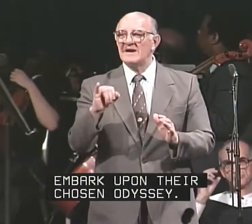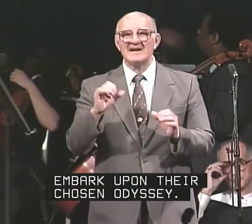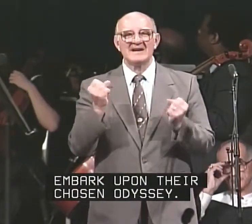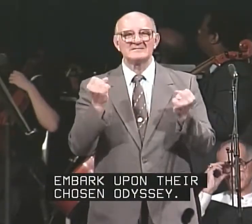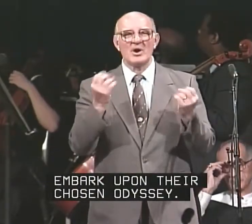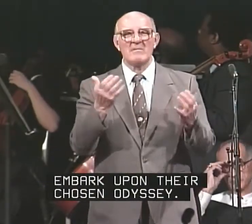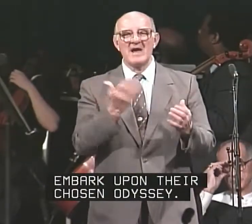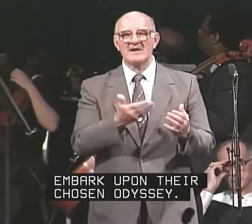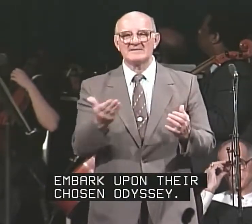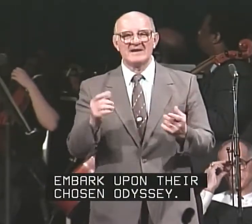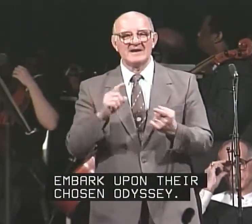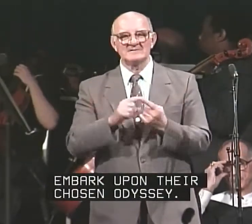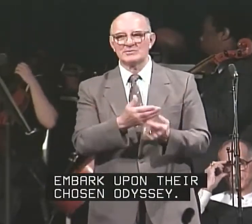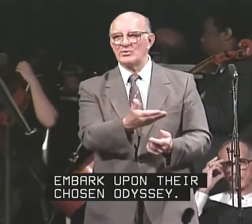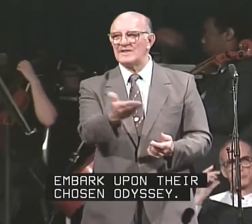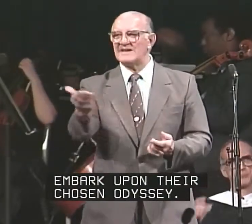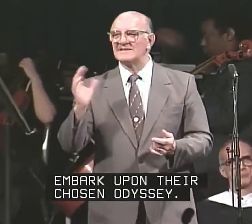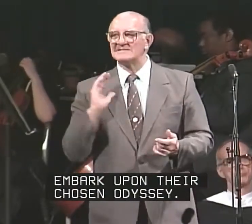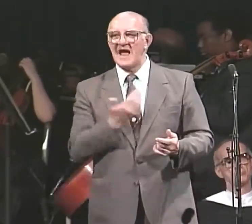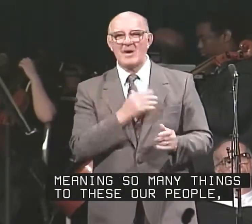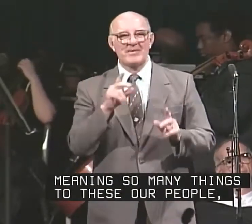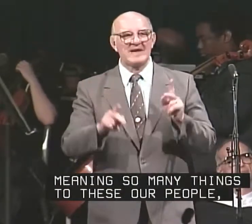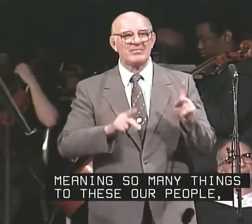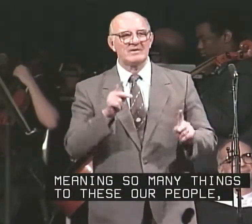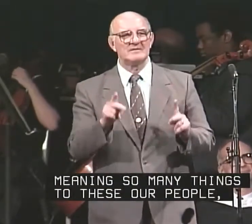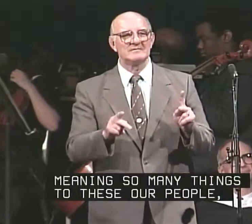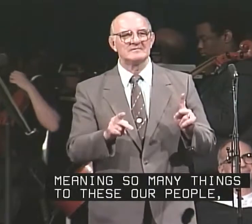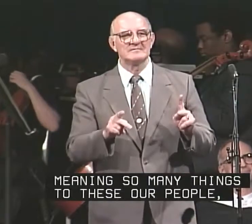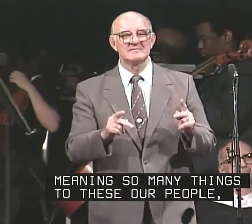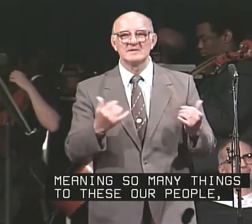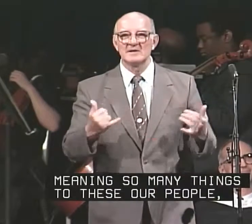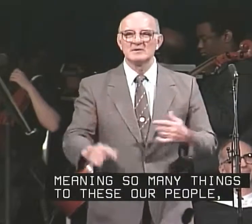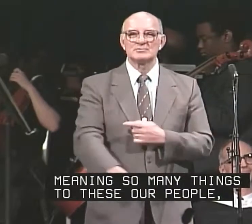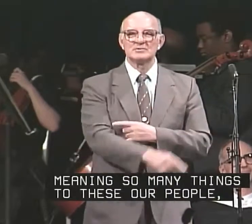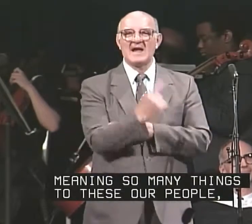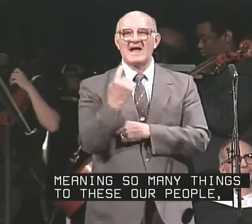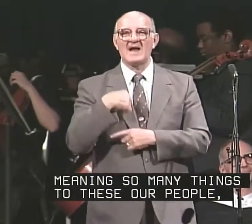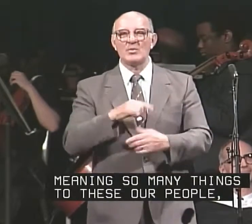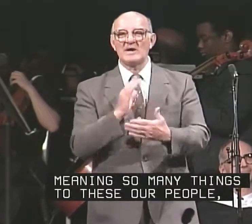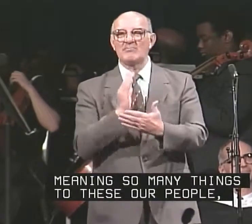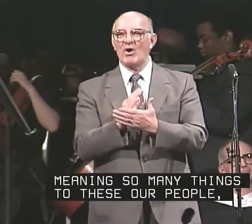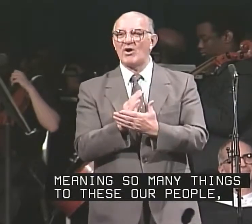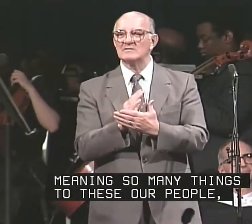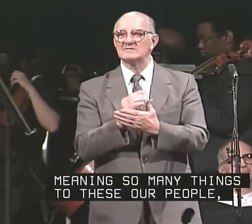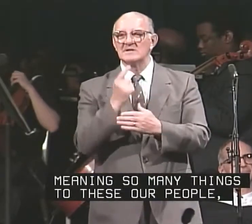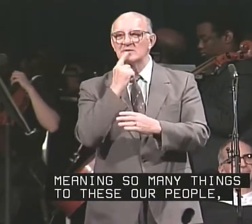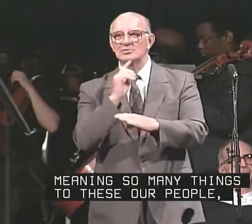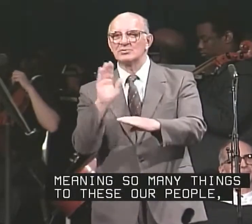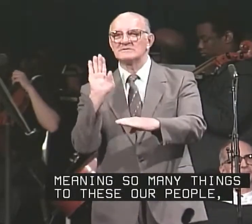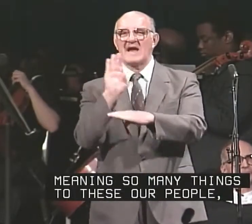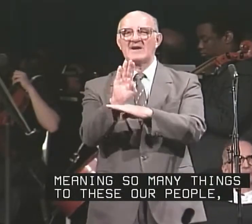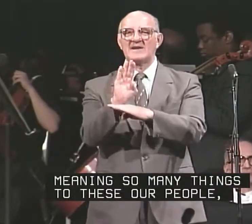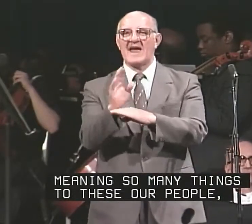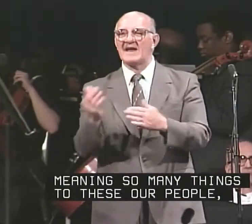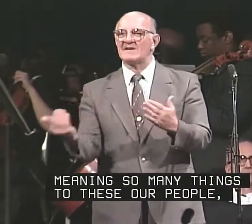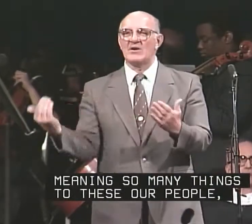Meaning so many things to these, our people. Today we pause to dedicate